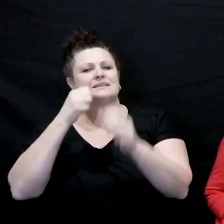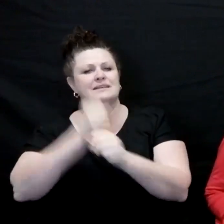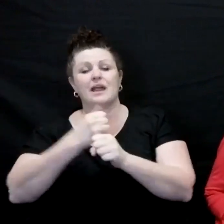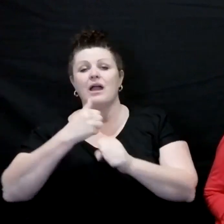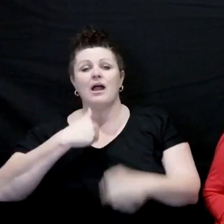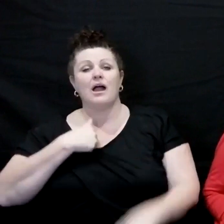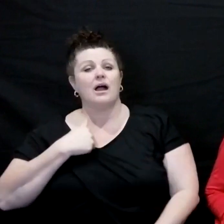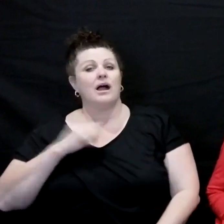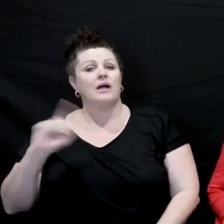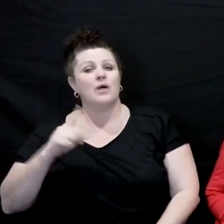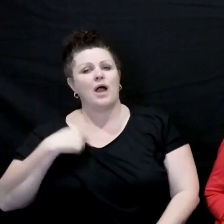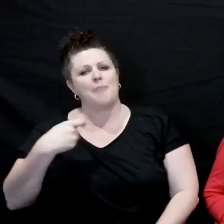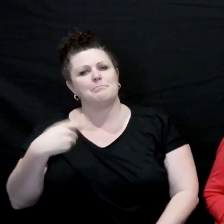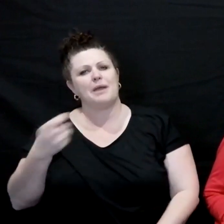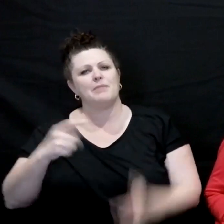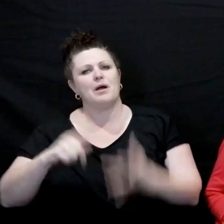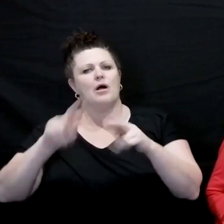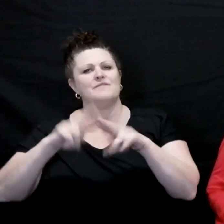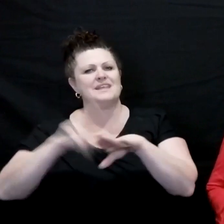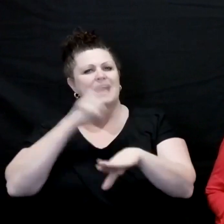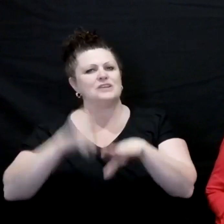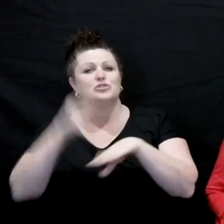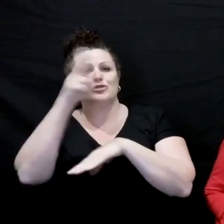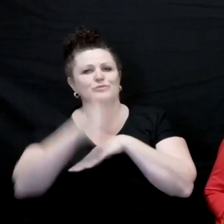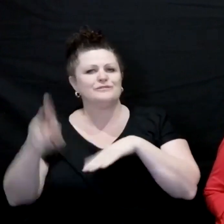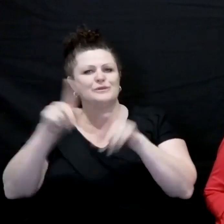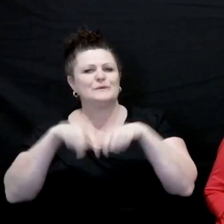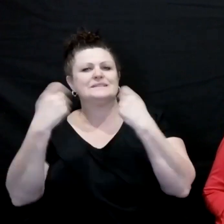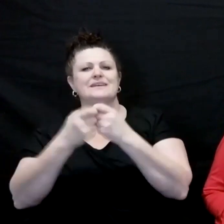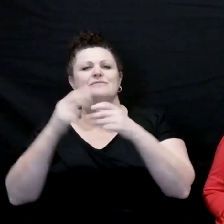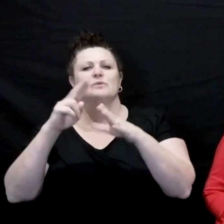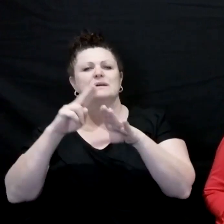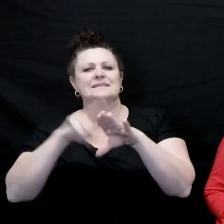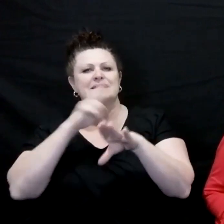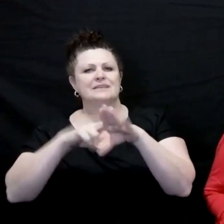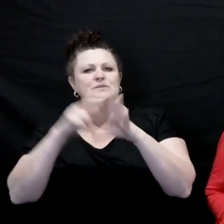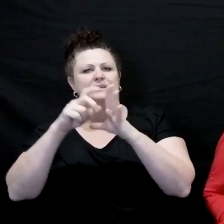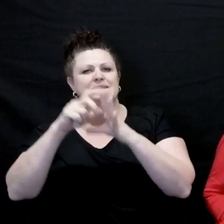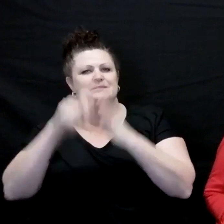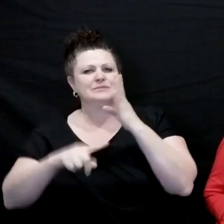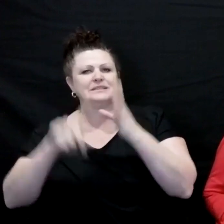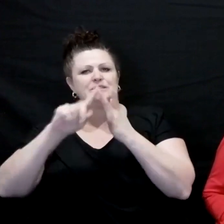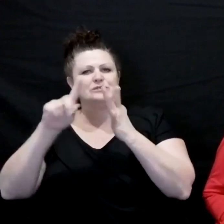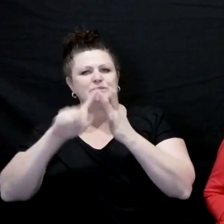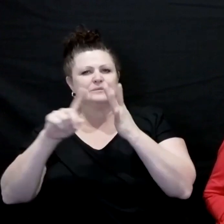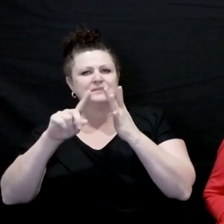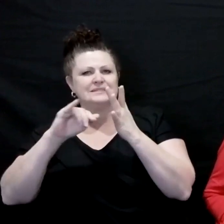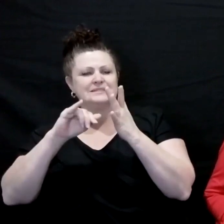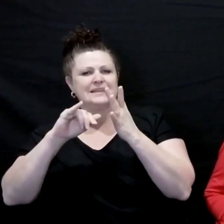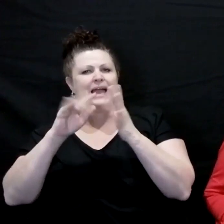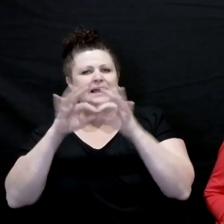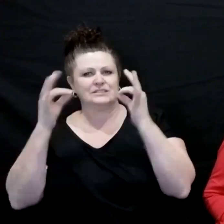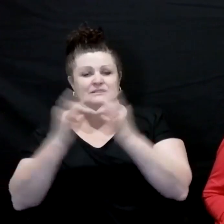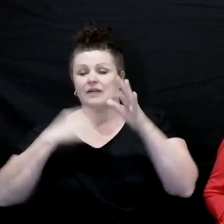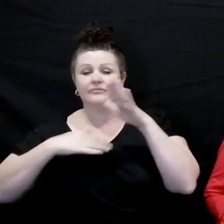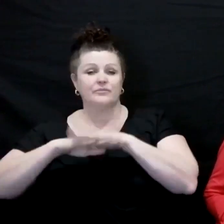a member of the National Review Team for the National Disability Insurance Agency. I am totally blind, and